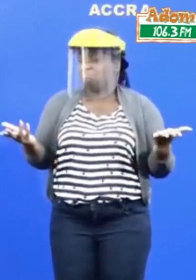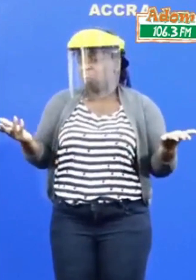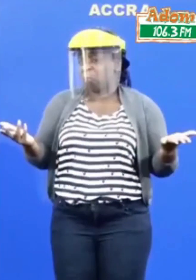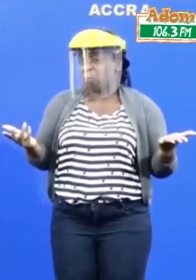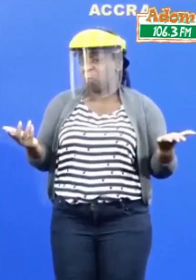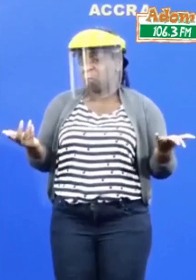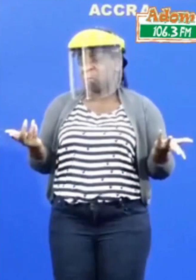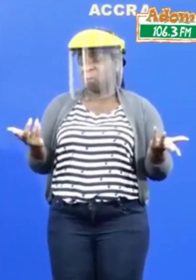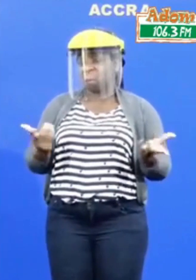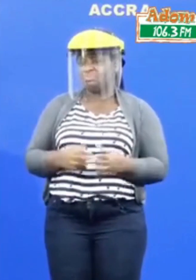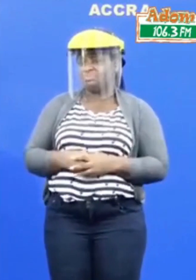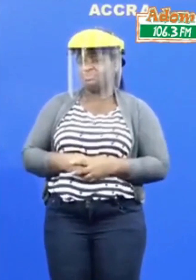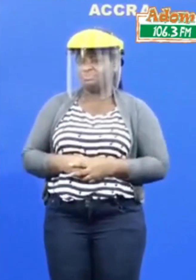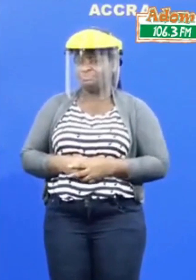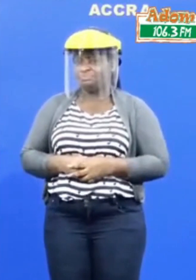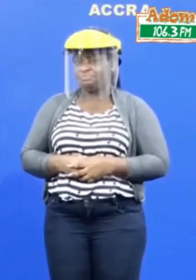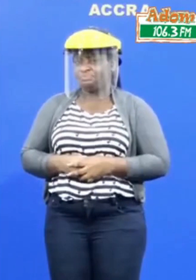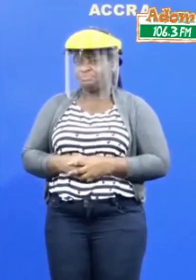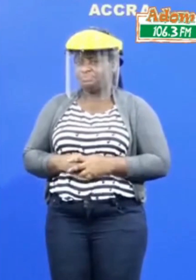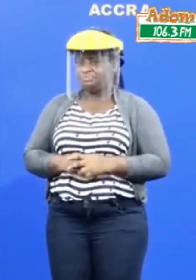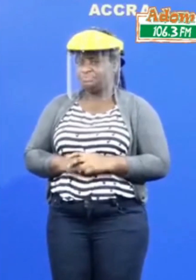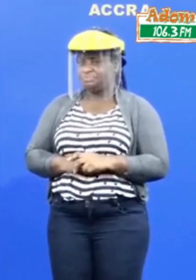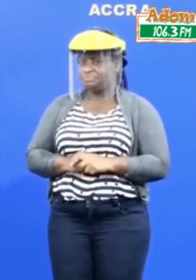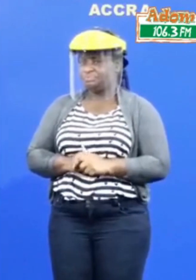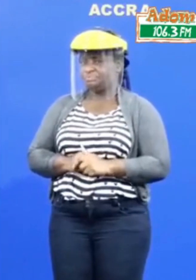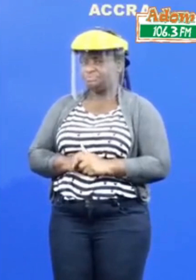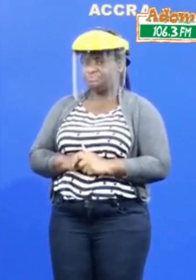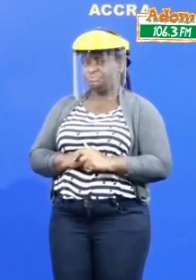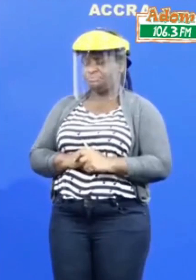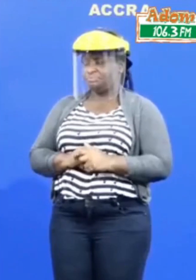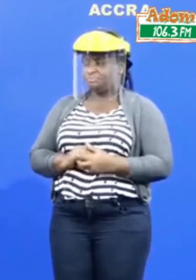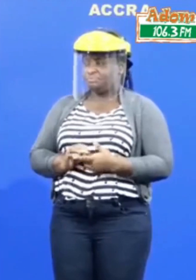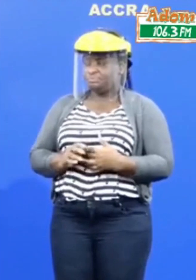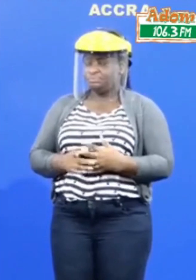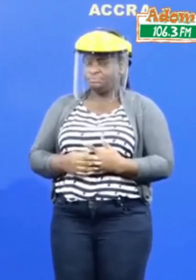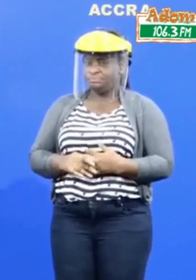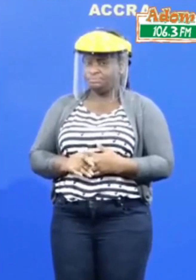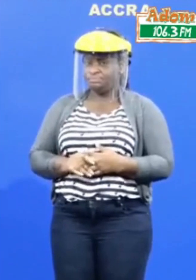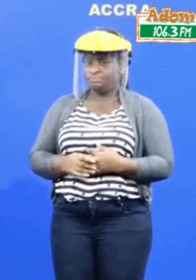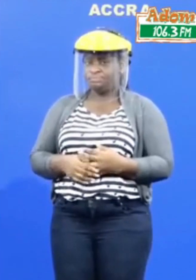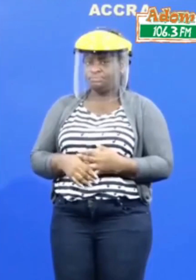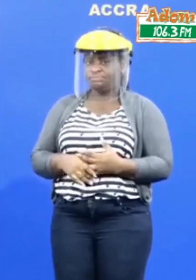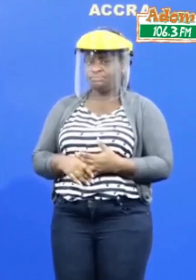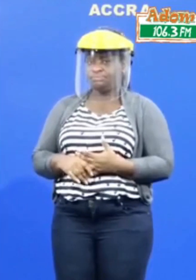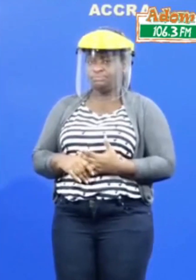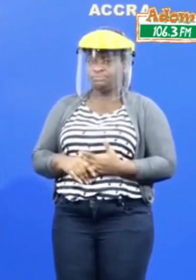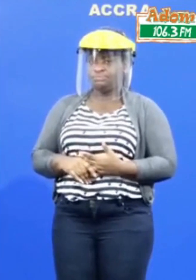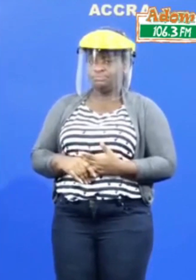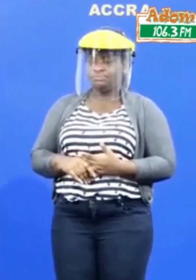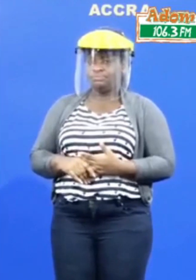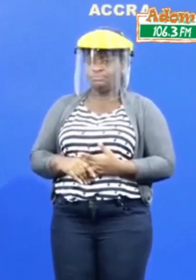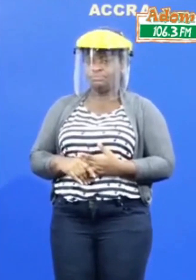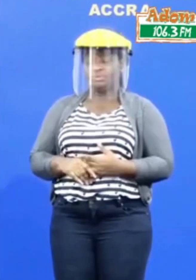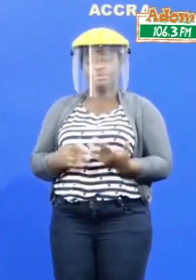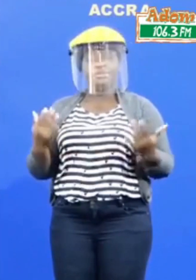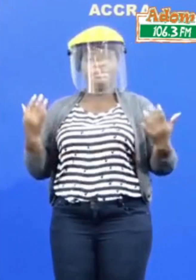As I said, with the boldness, positive thinking, deep thinking, any outside the